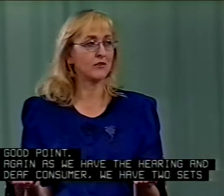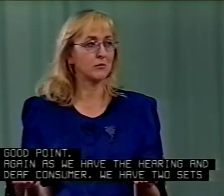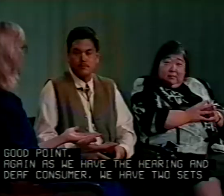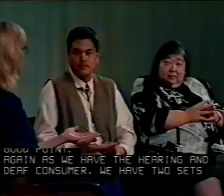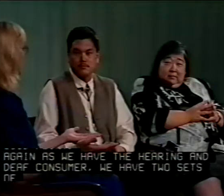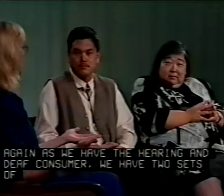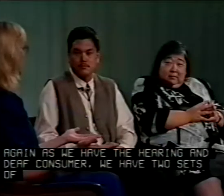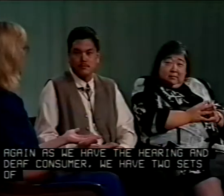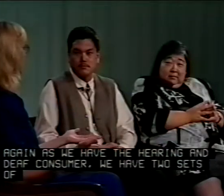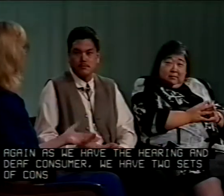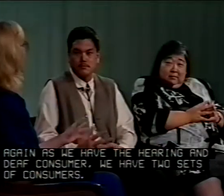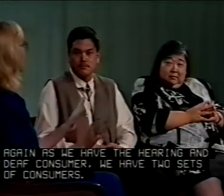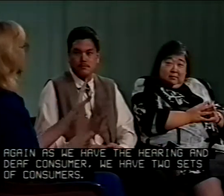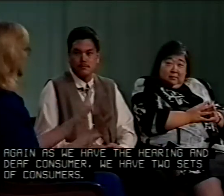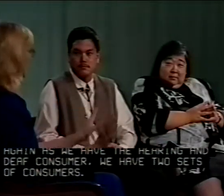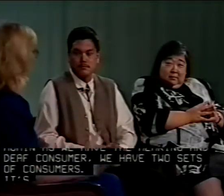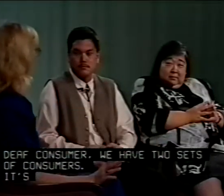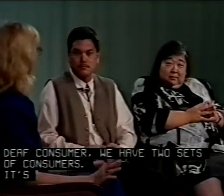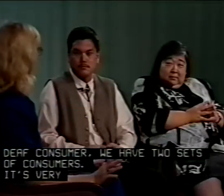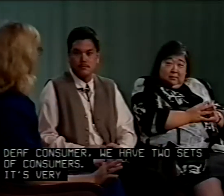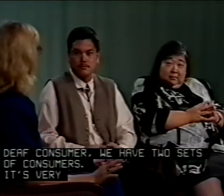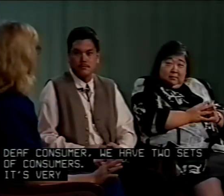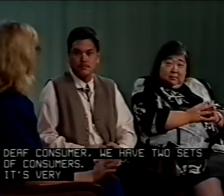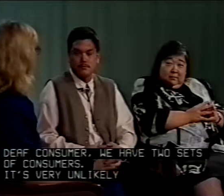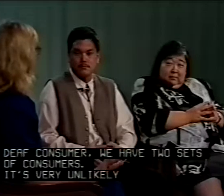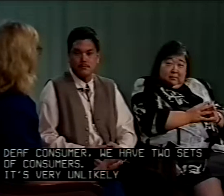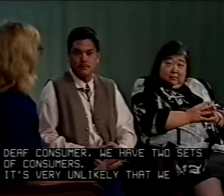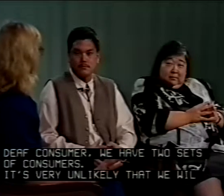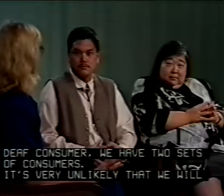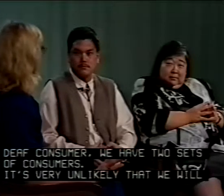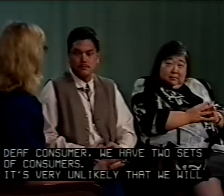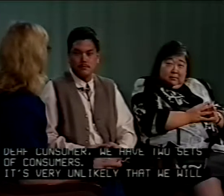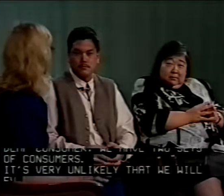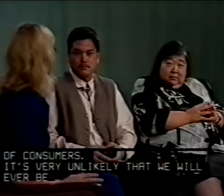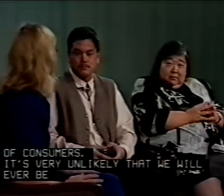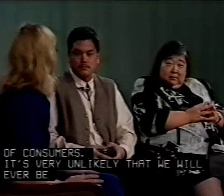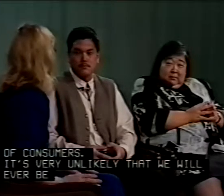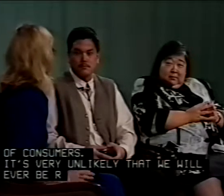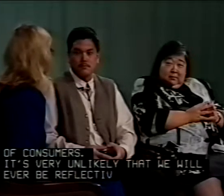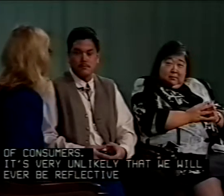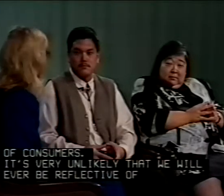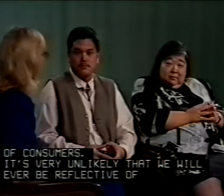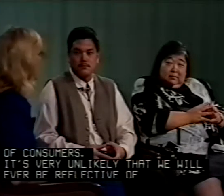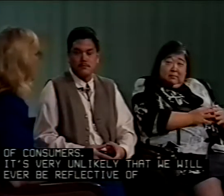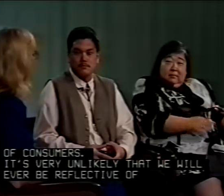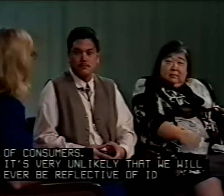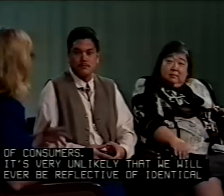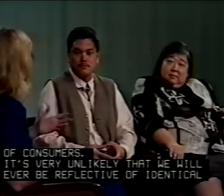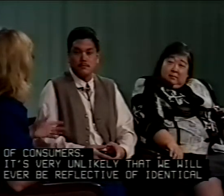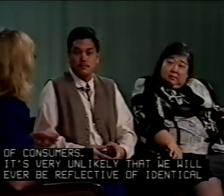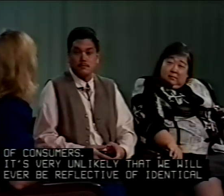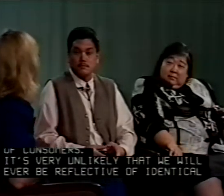be reflective of identical cultural qualities on both consumer point of view. Jonathan, you have a